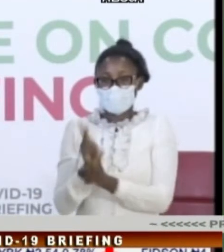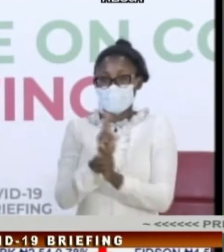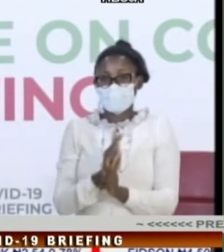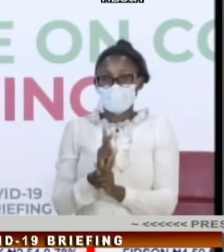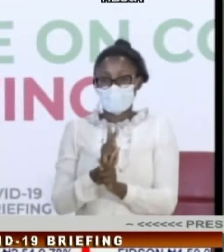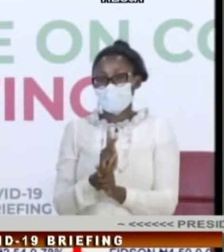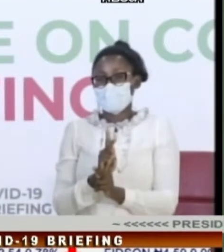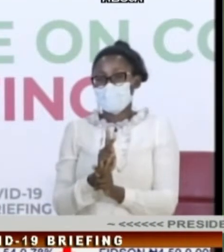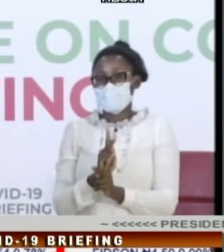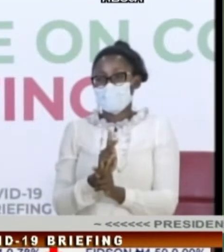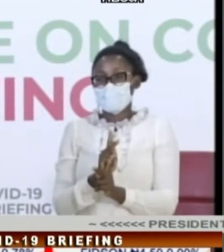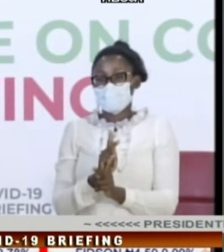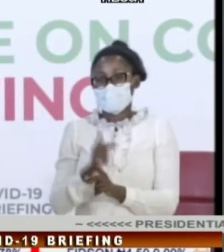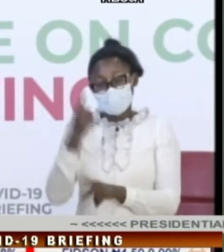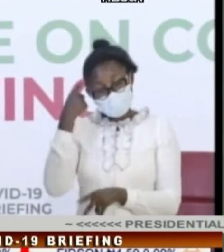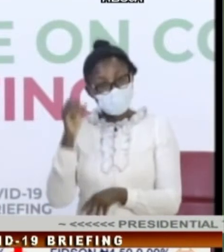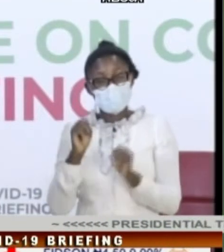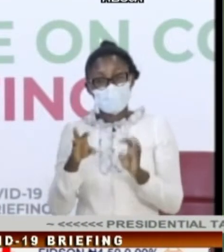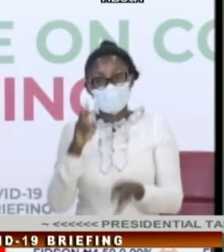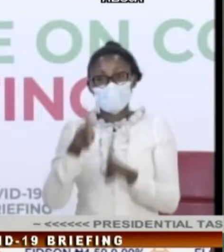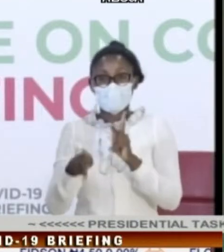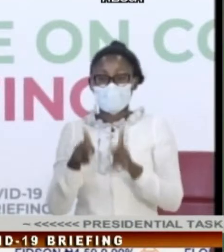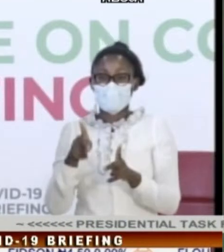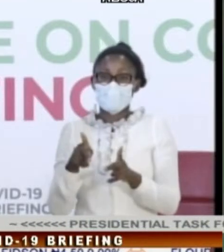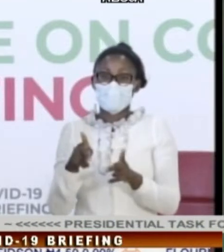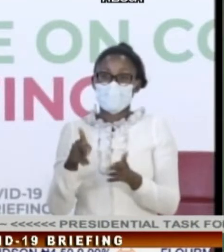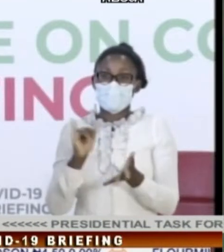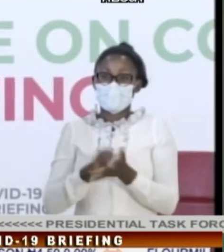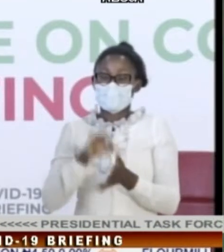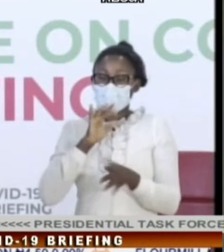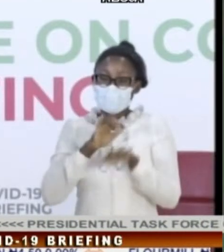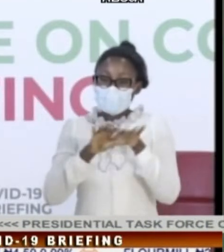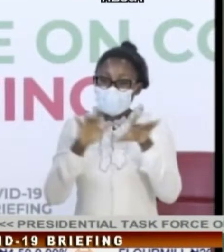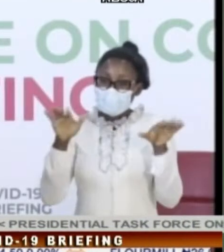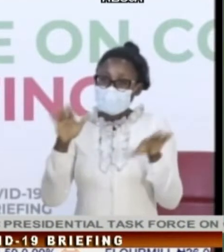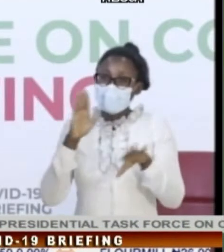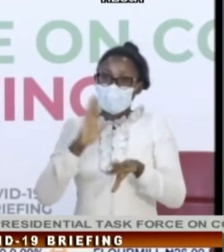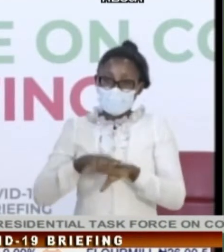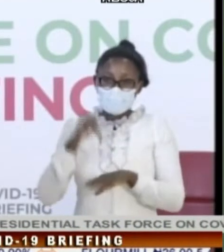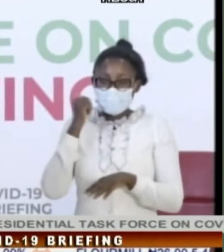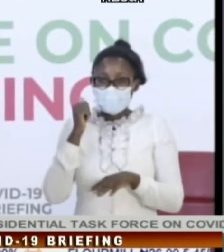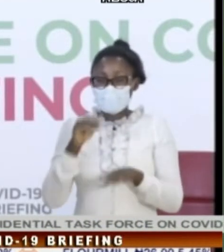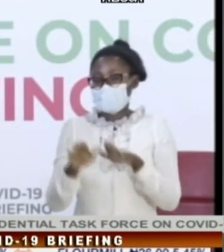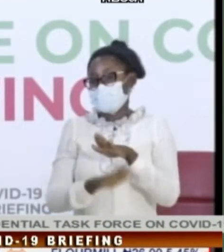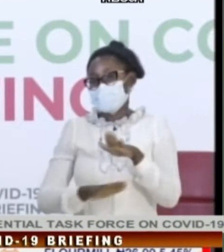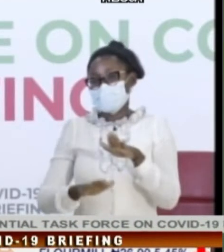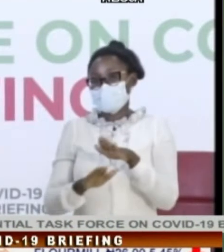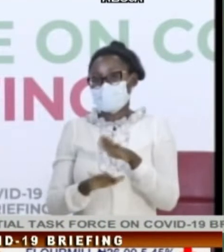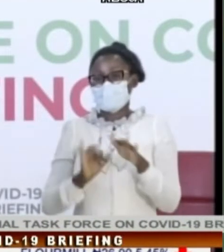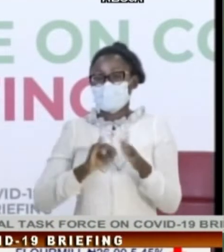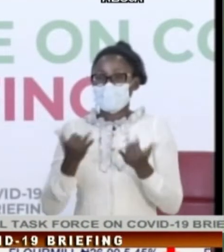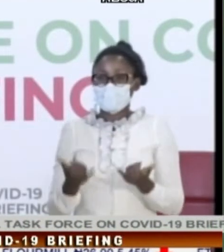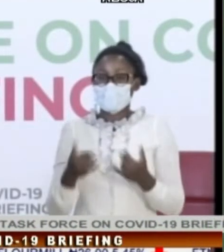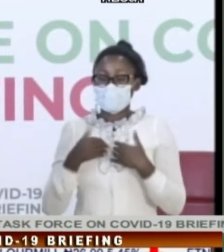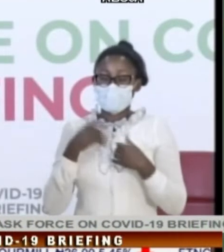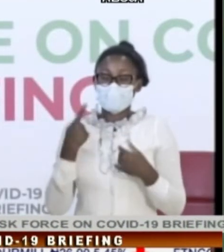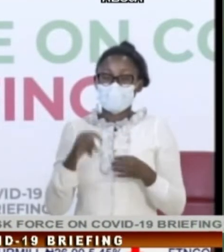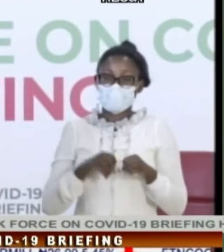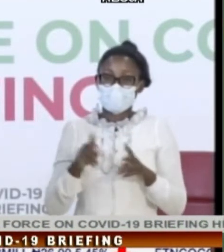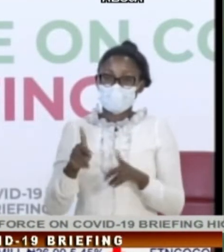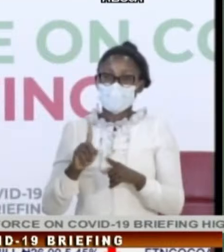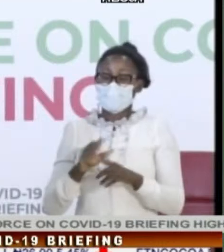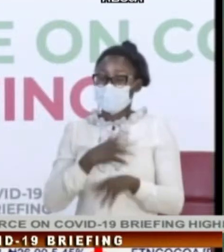for hundreds of our people that are getting infected on a daily basis. I now have the privilege